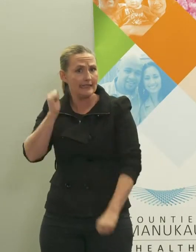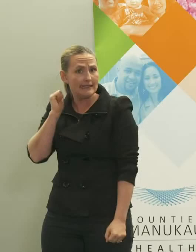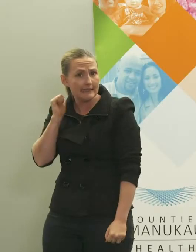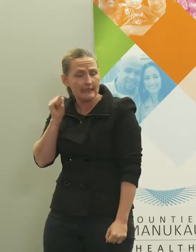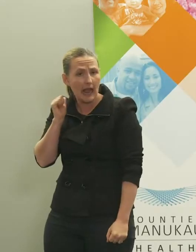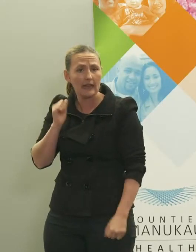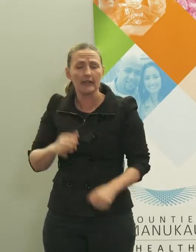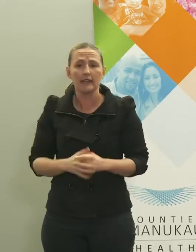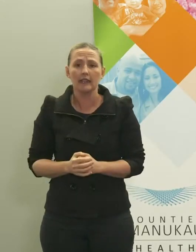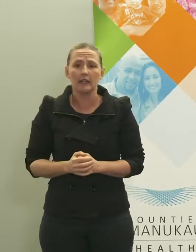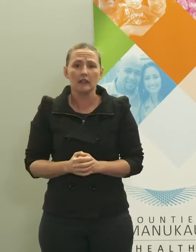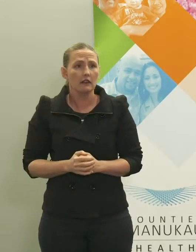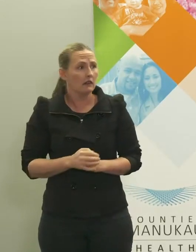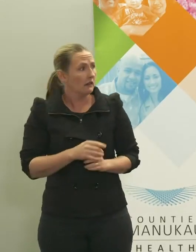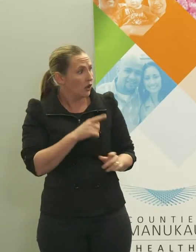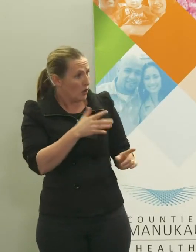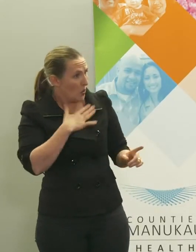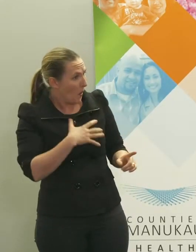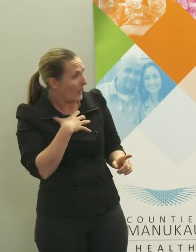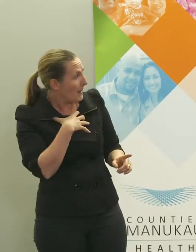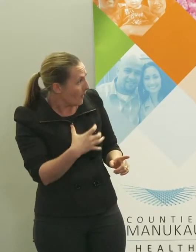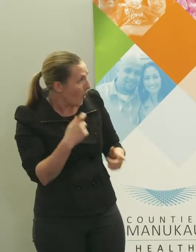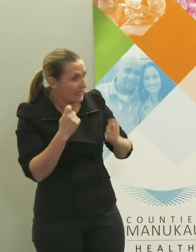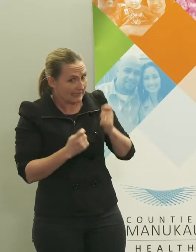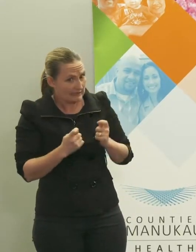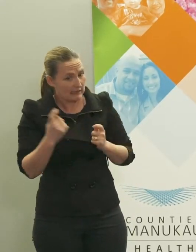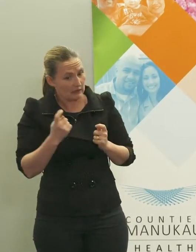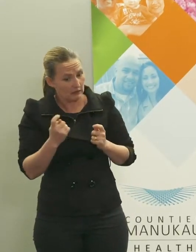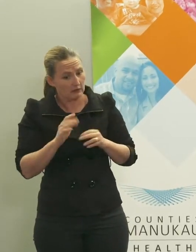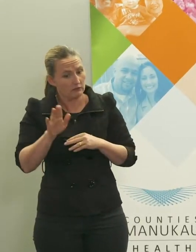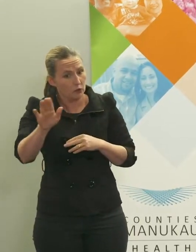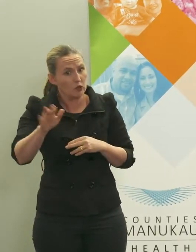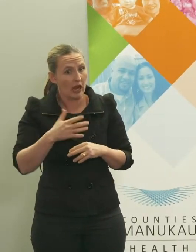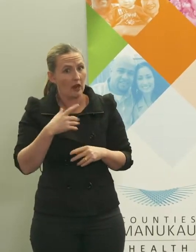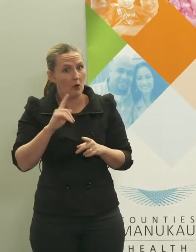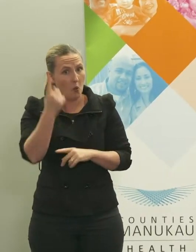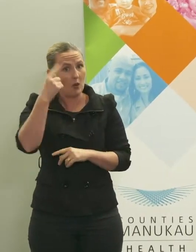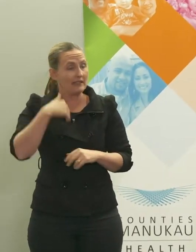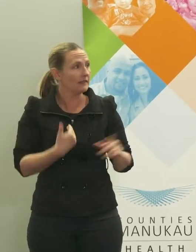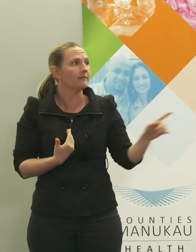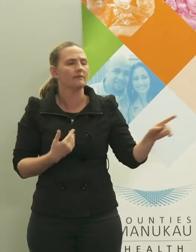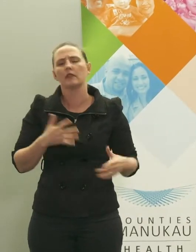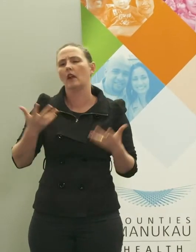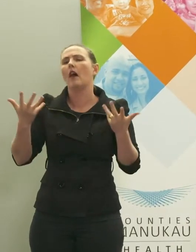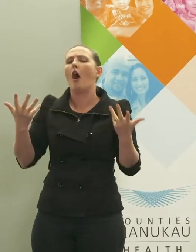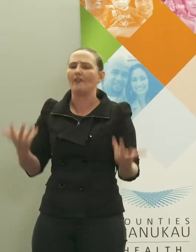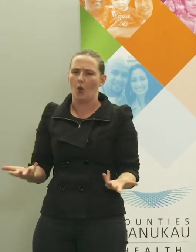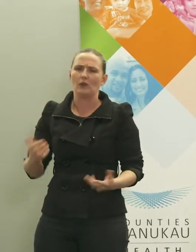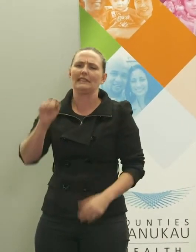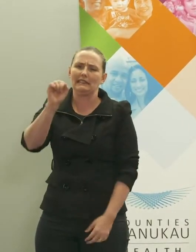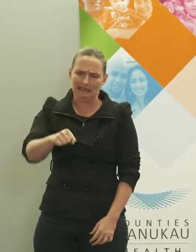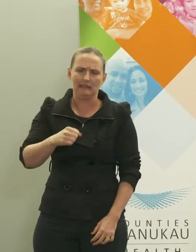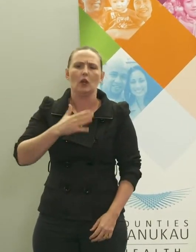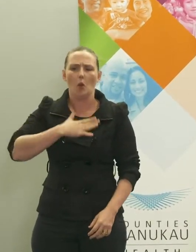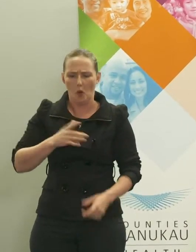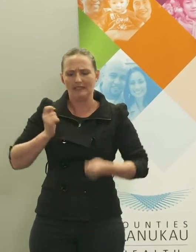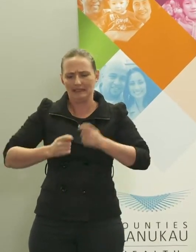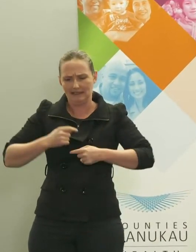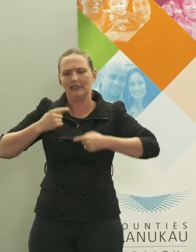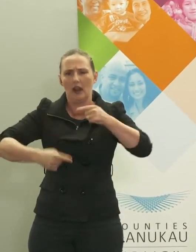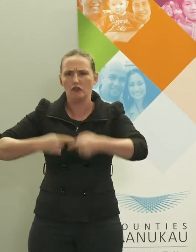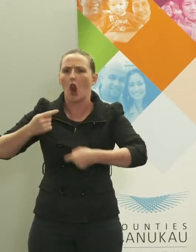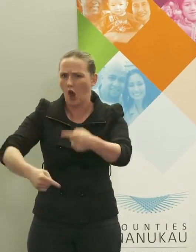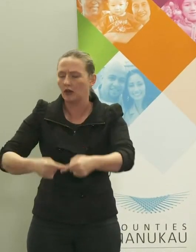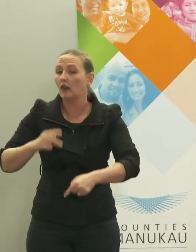to answer that. So do you want more testing in Auckland as well? The answer to the second question there is yes, of course we do want to see that testing continue. So we saw